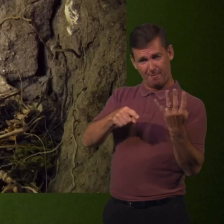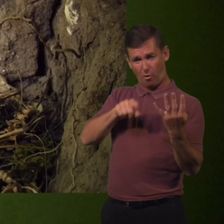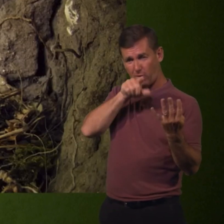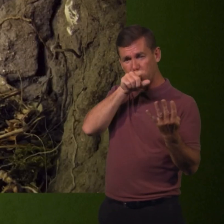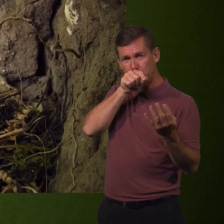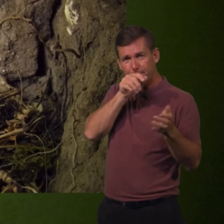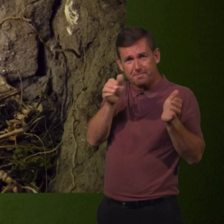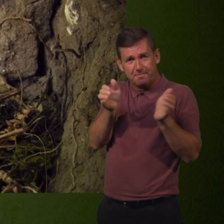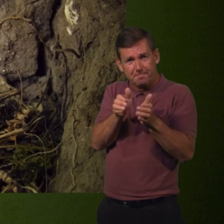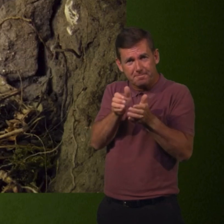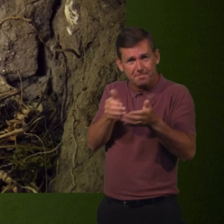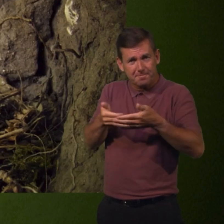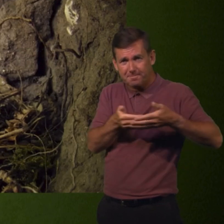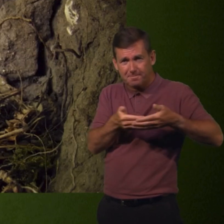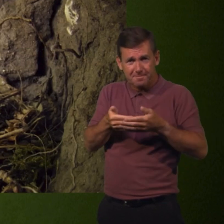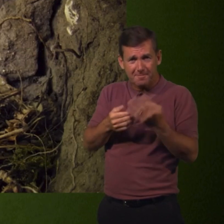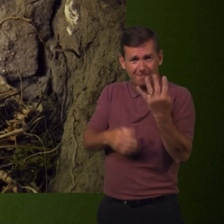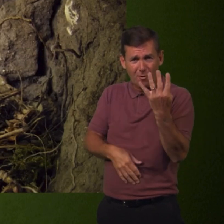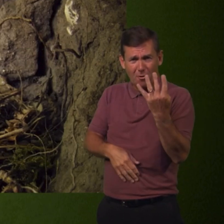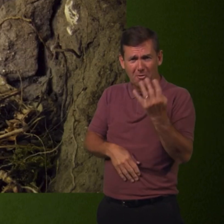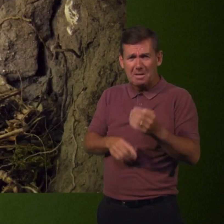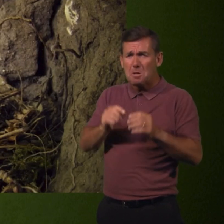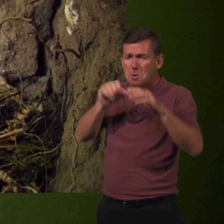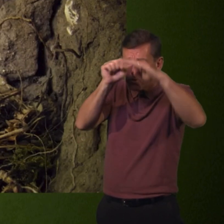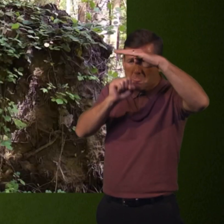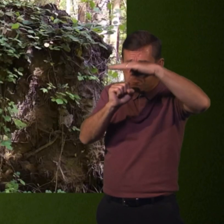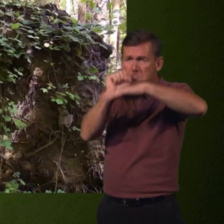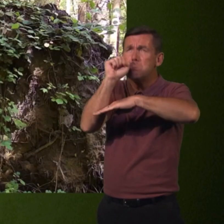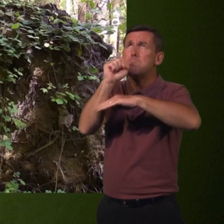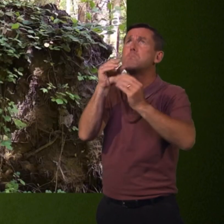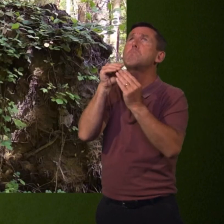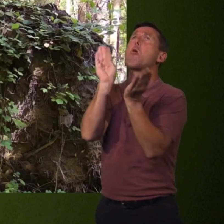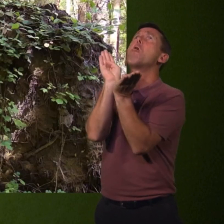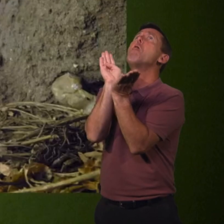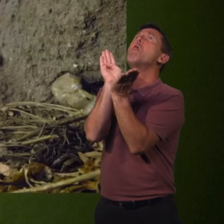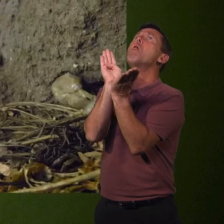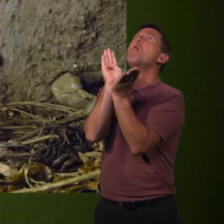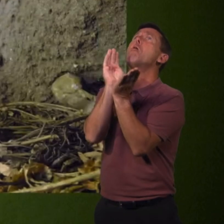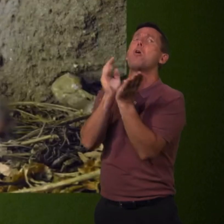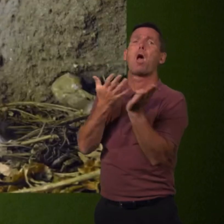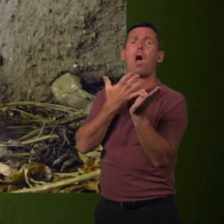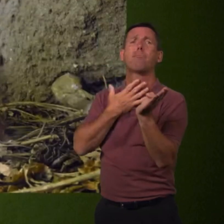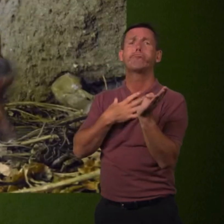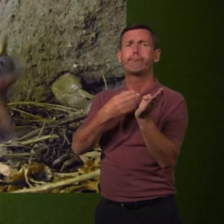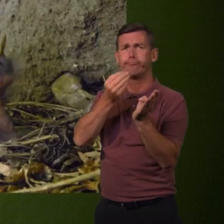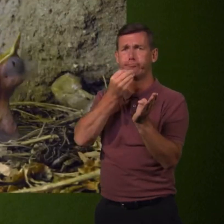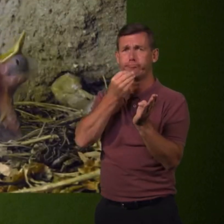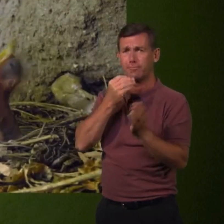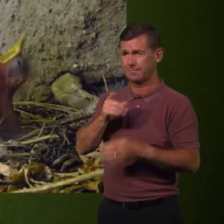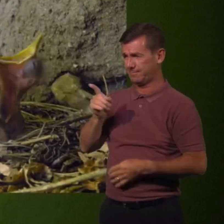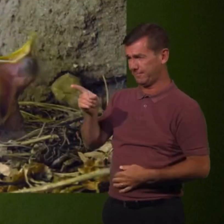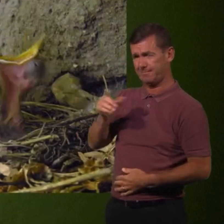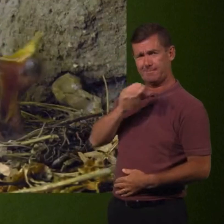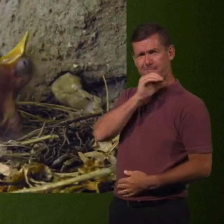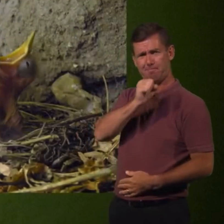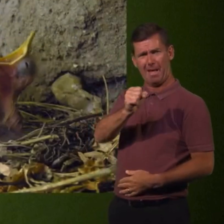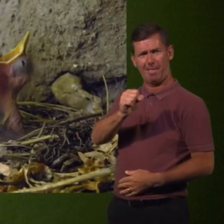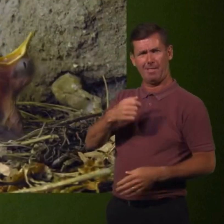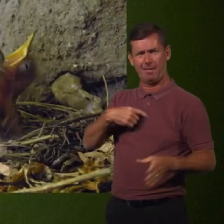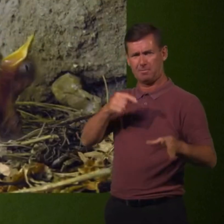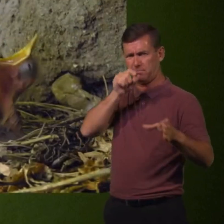nest, tiny little heads popping up, wanting to be fed. In flies the male, and look at that